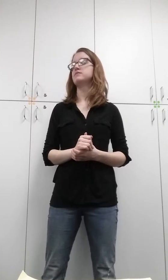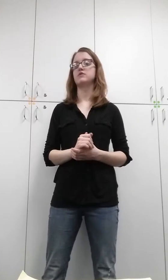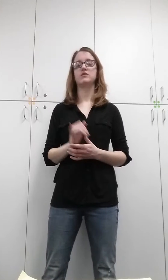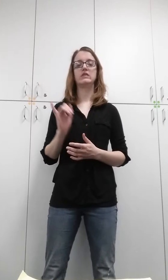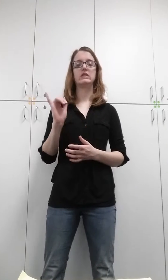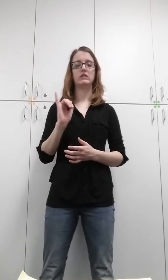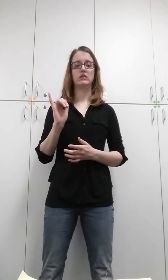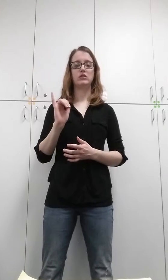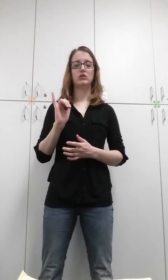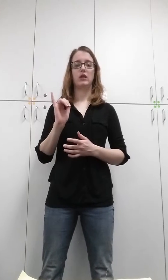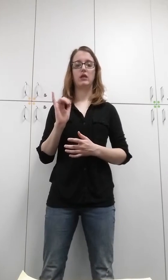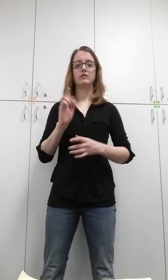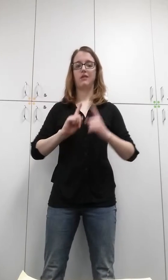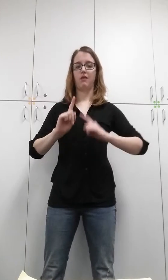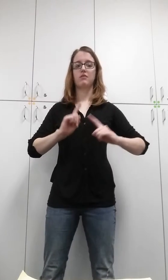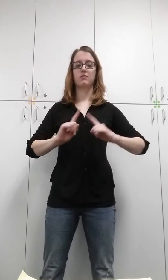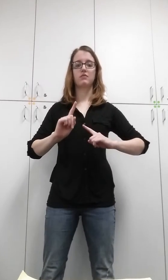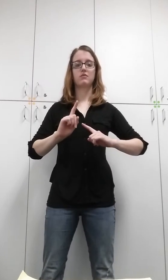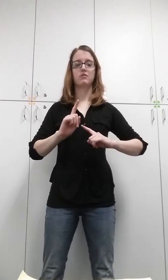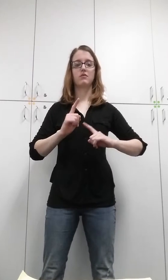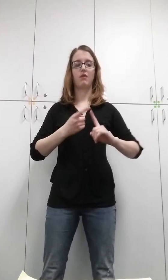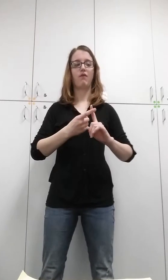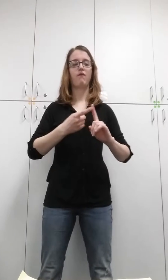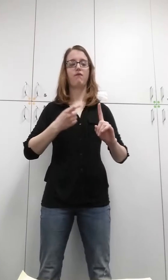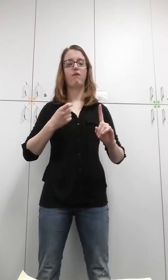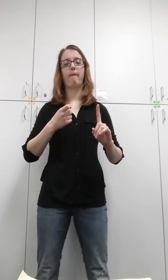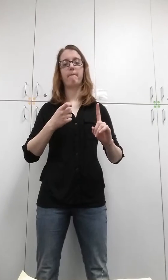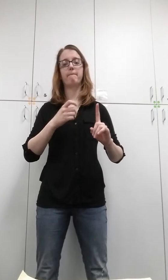initialized from English influence.